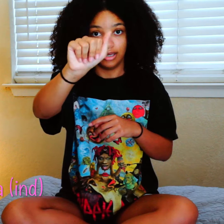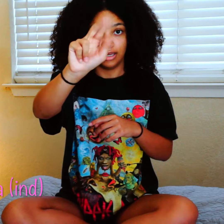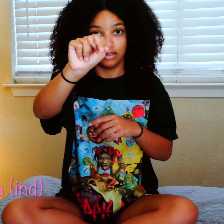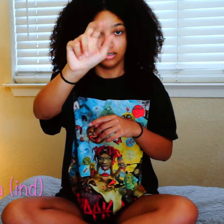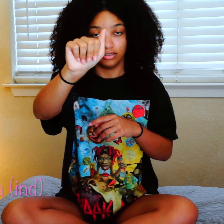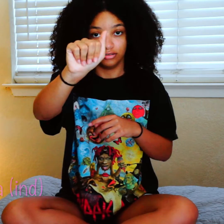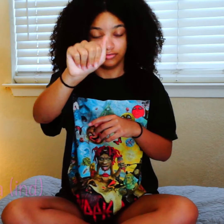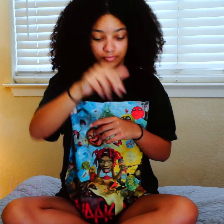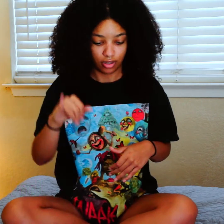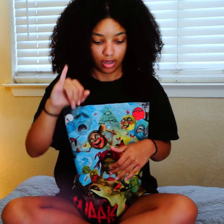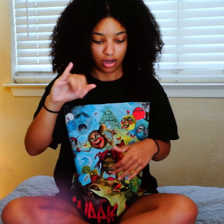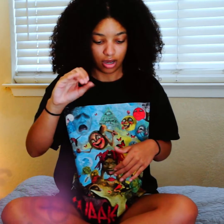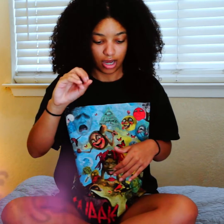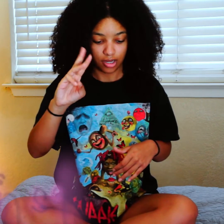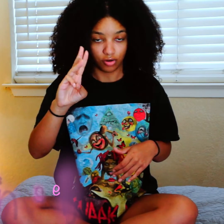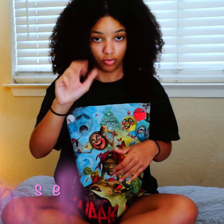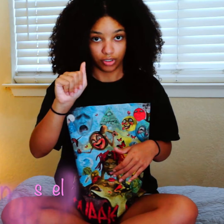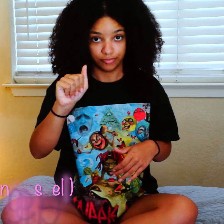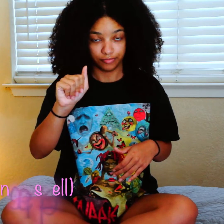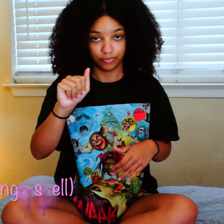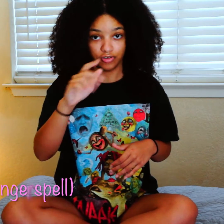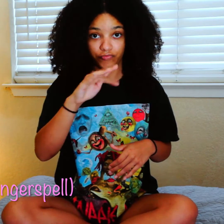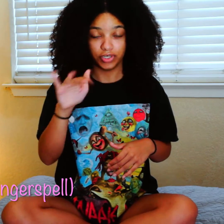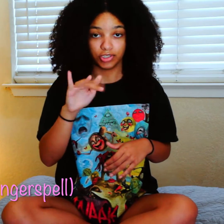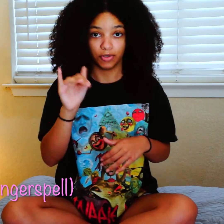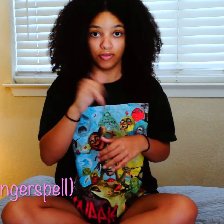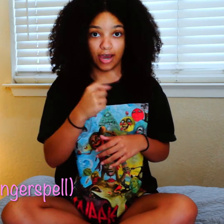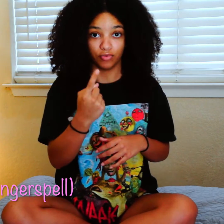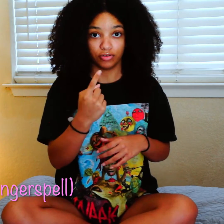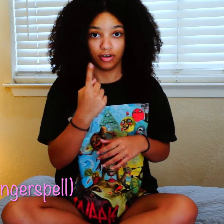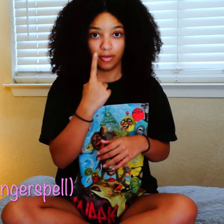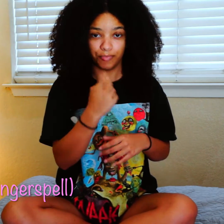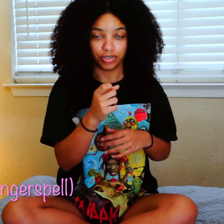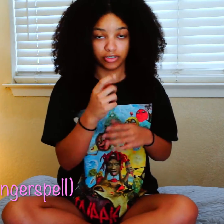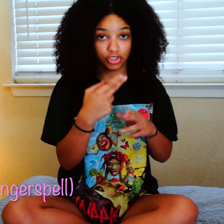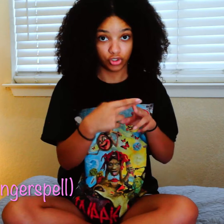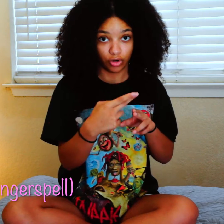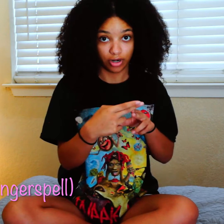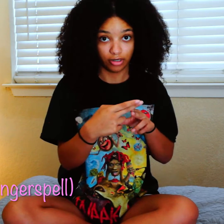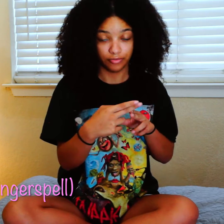Indiana. Iowa. You finger spell that one because it's short.